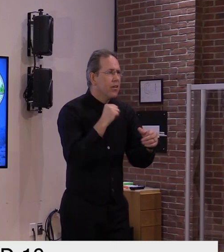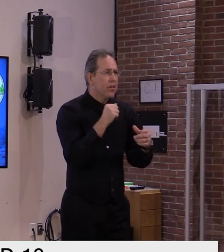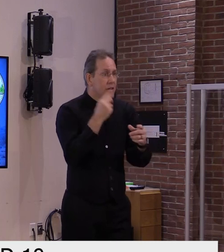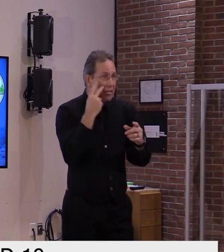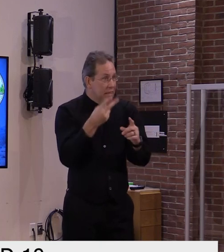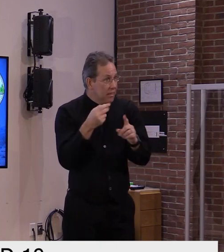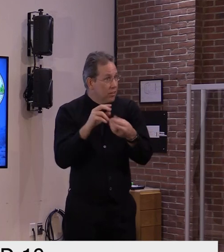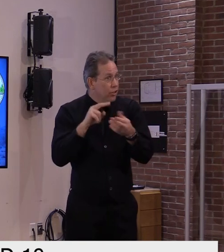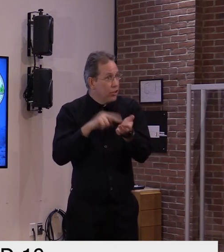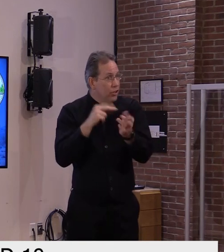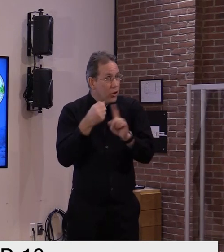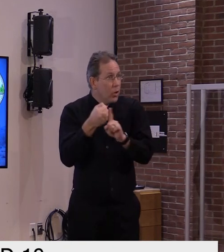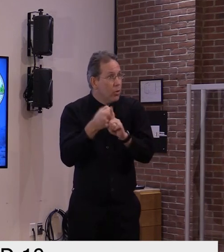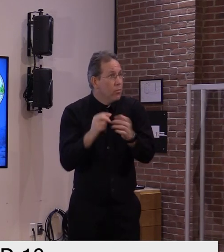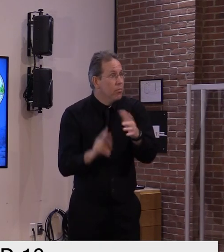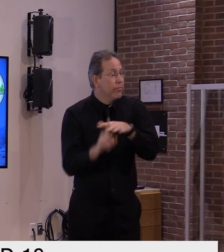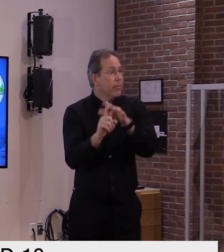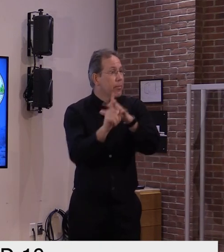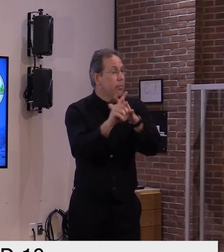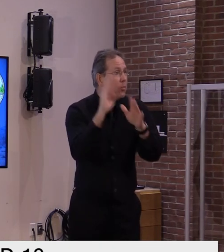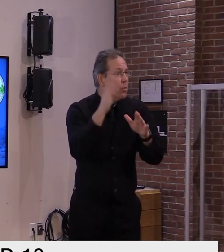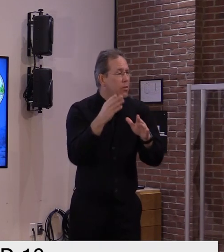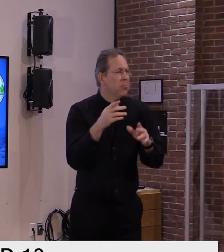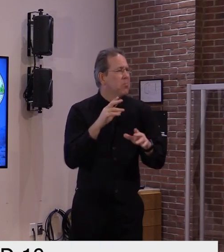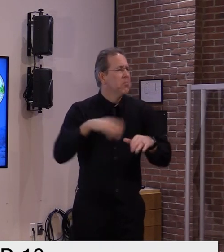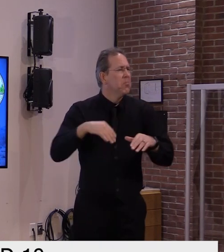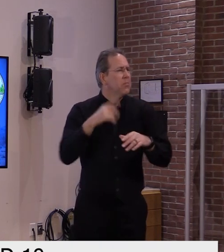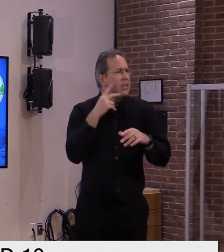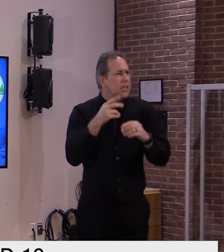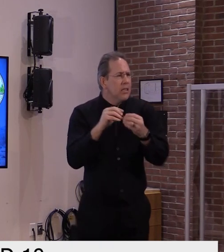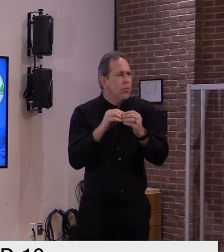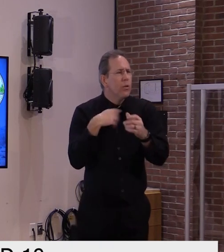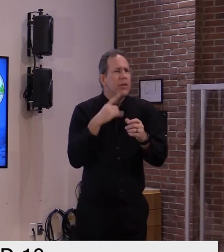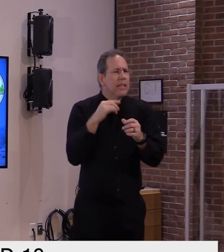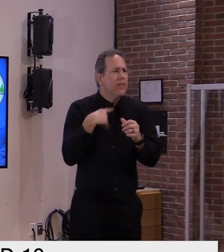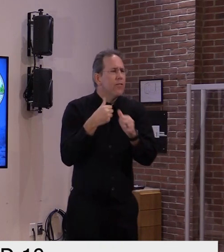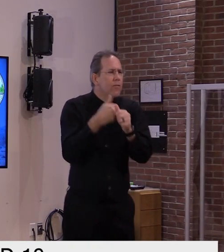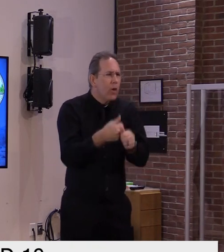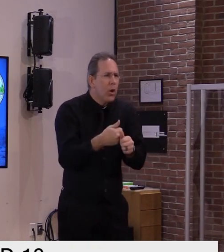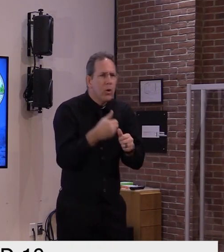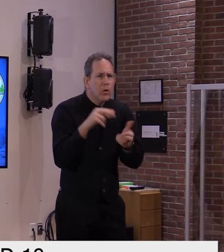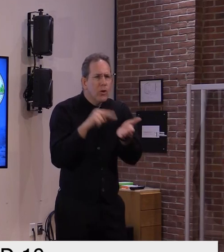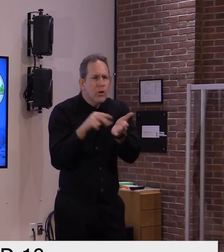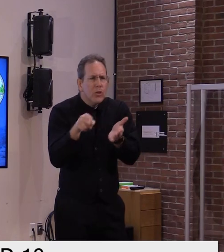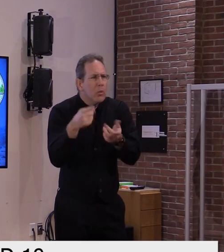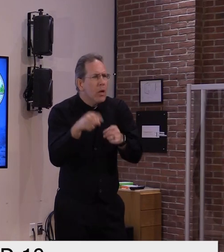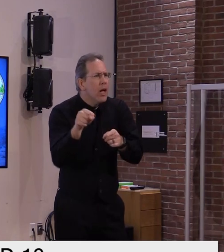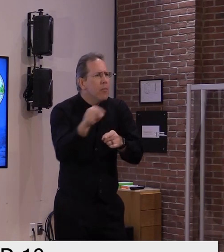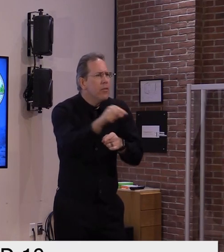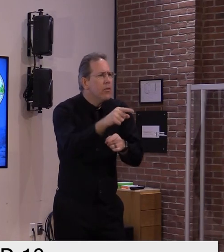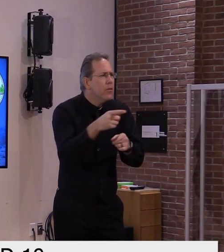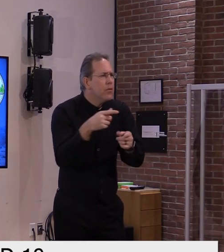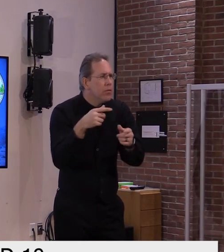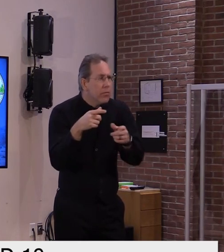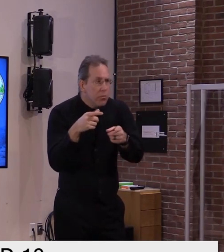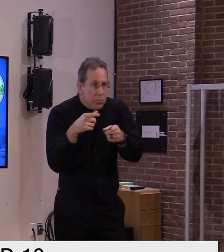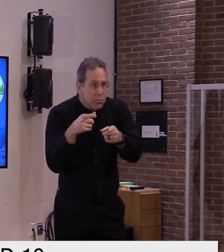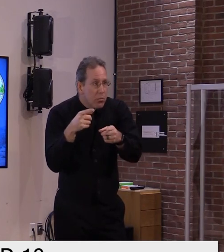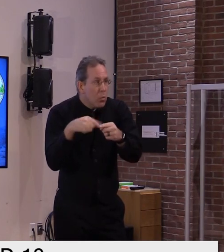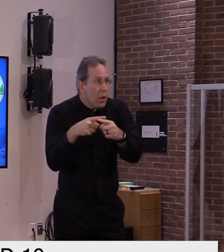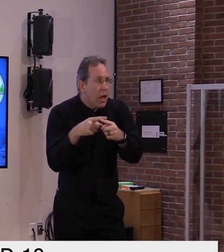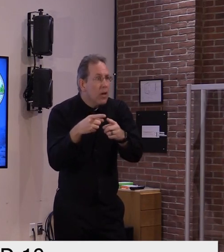there because we follow them for 2 incubation periods after their last case.